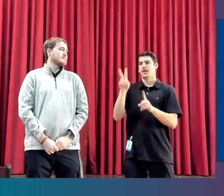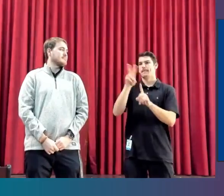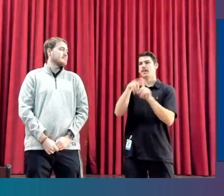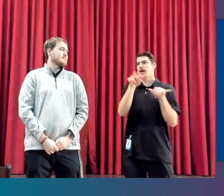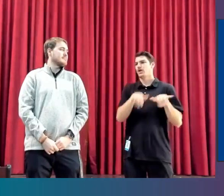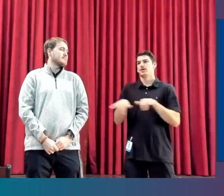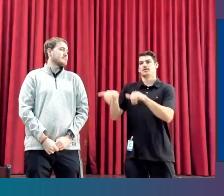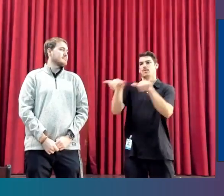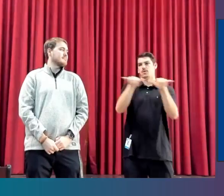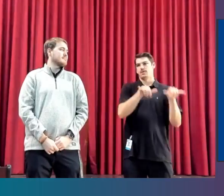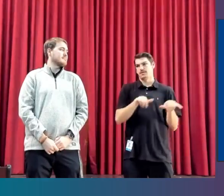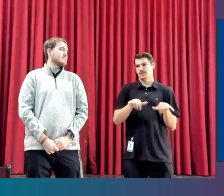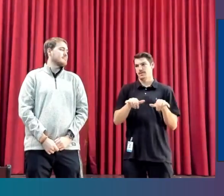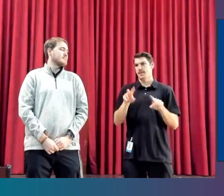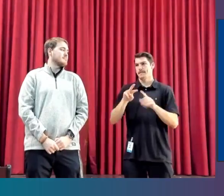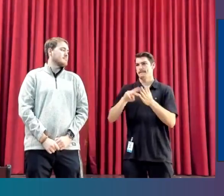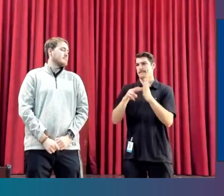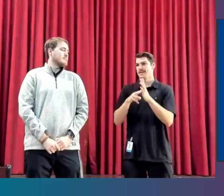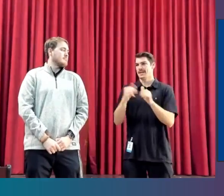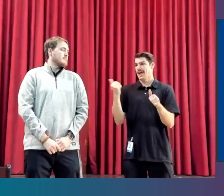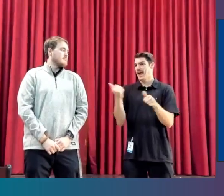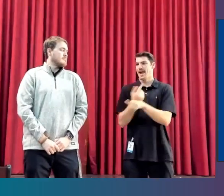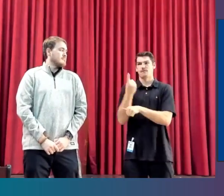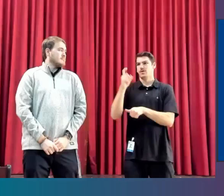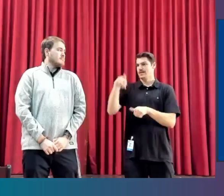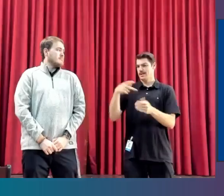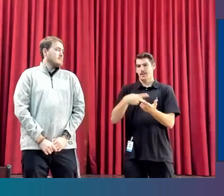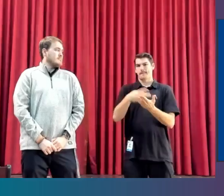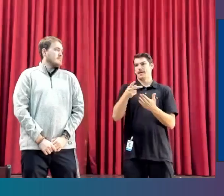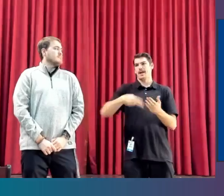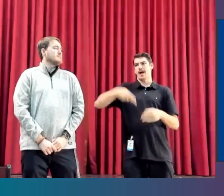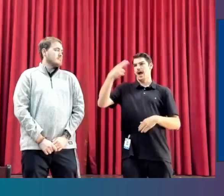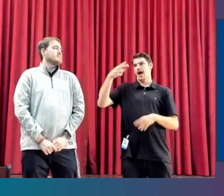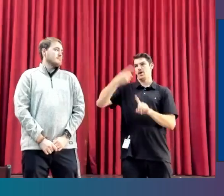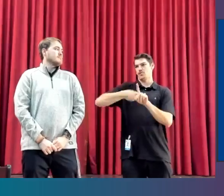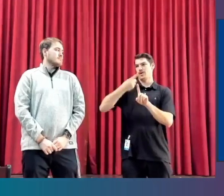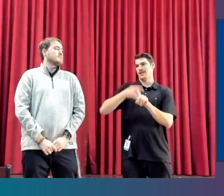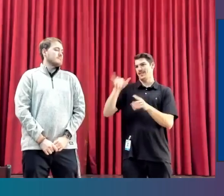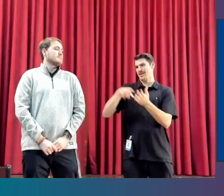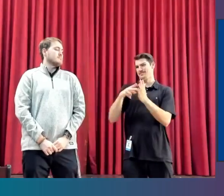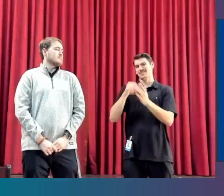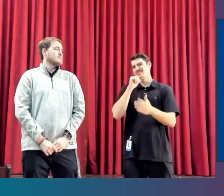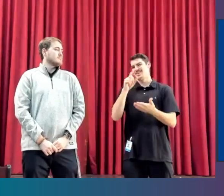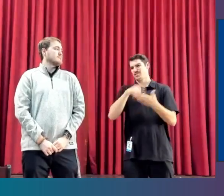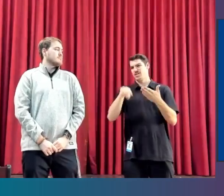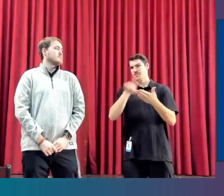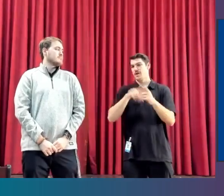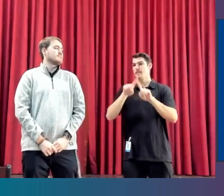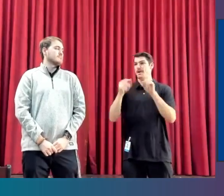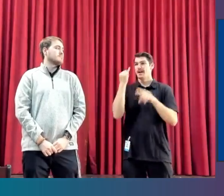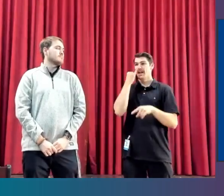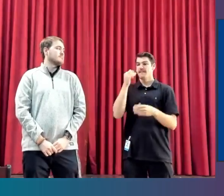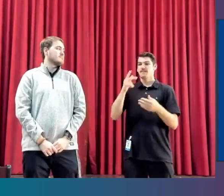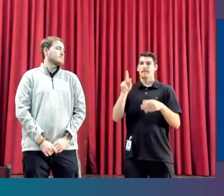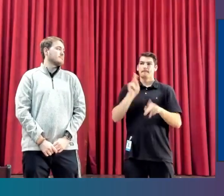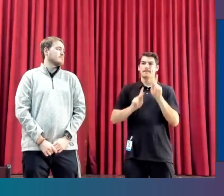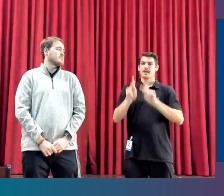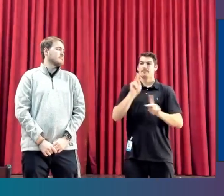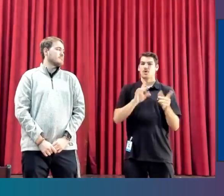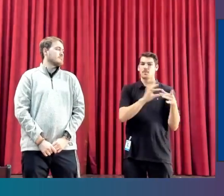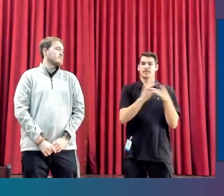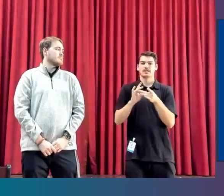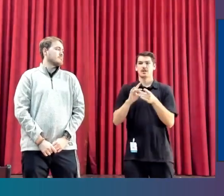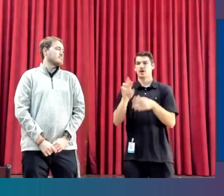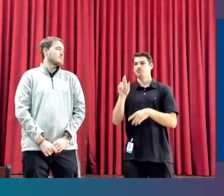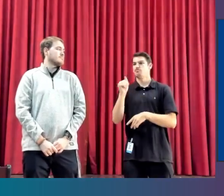board, right? So if everyone has to pay high rent, it's not discrimination, but if people based on race or disability